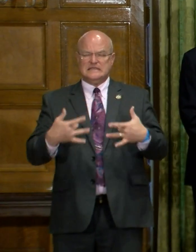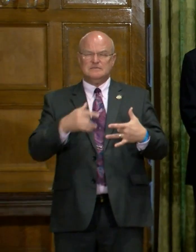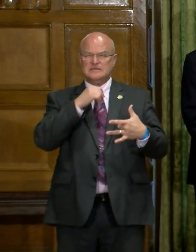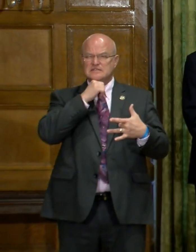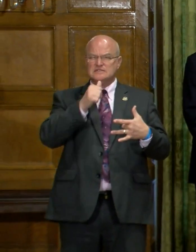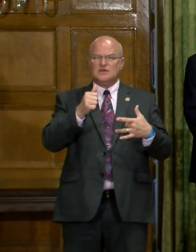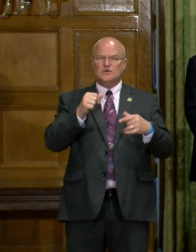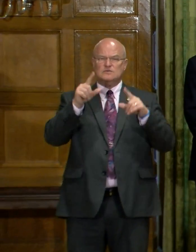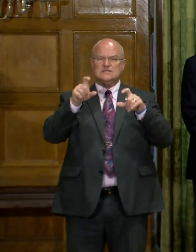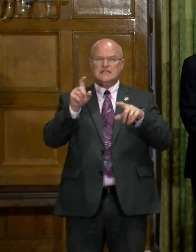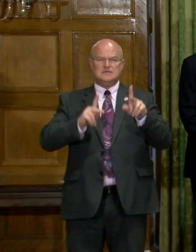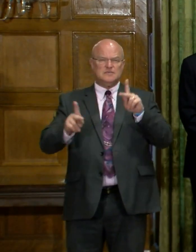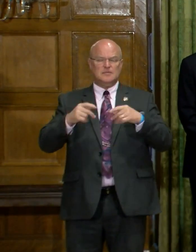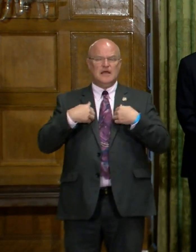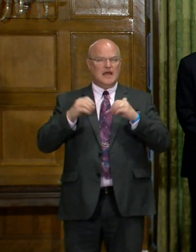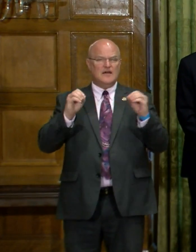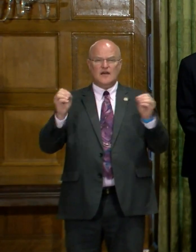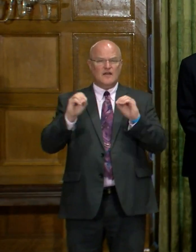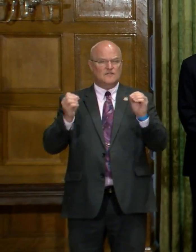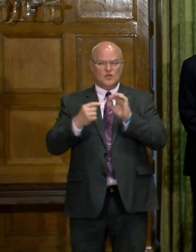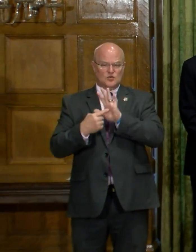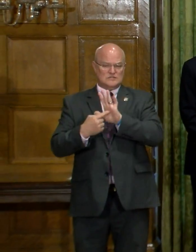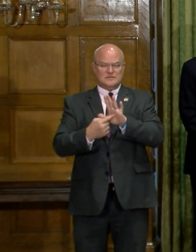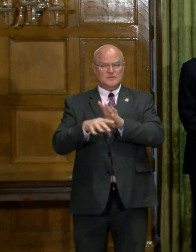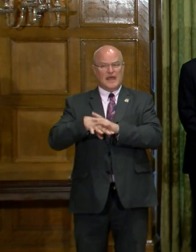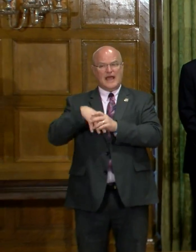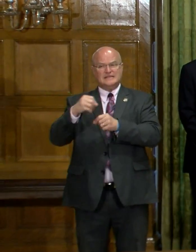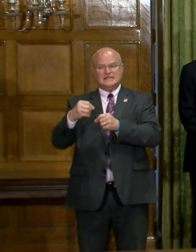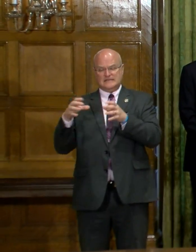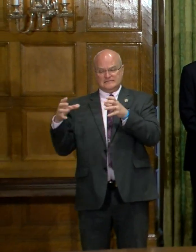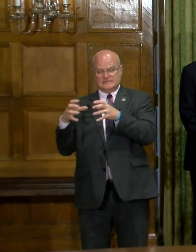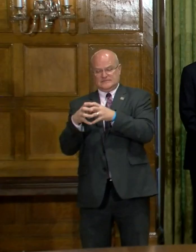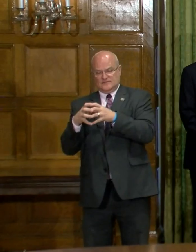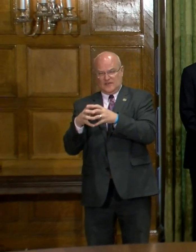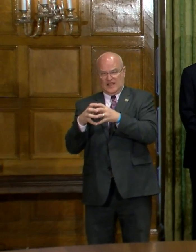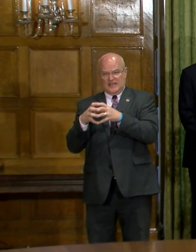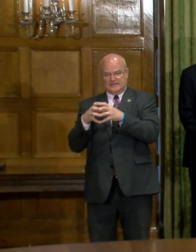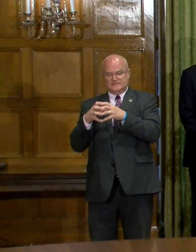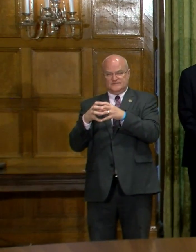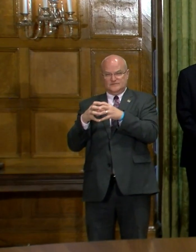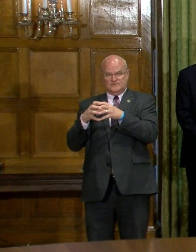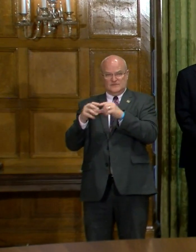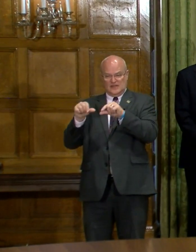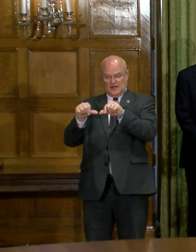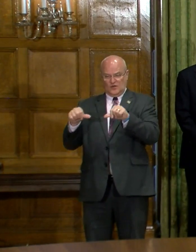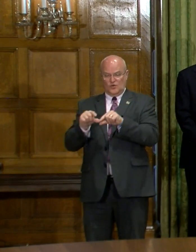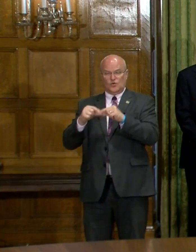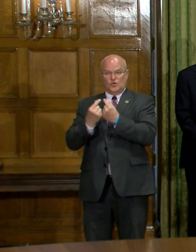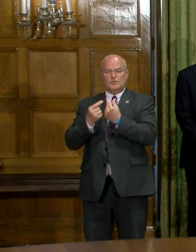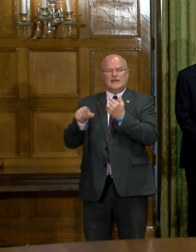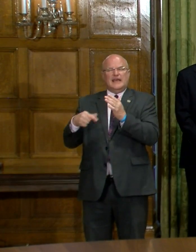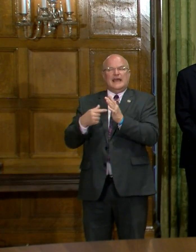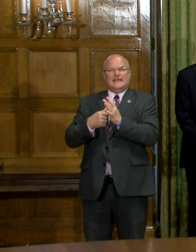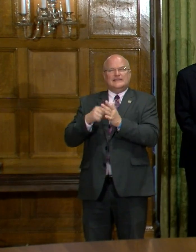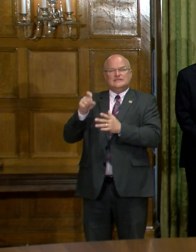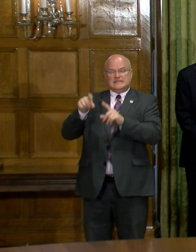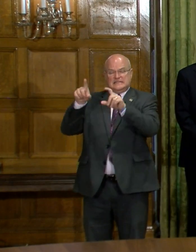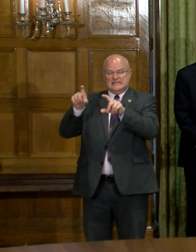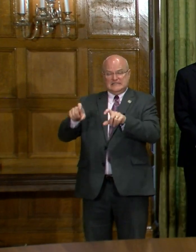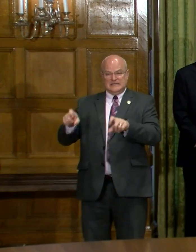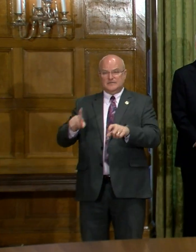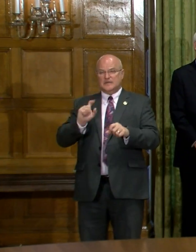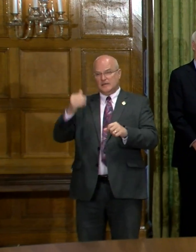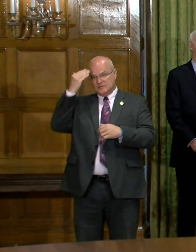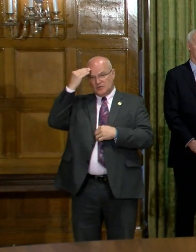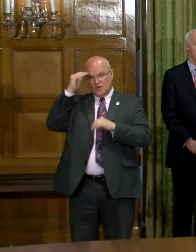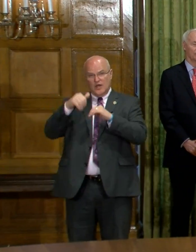test asymptomatic individuals outside of a confined congregate setting. In this case, we needed to test them to